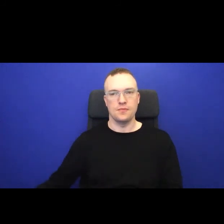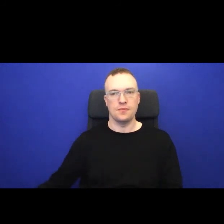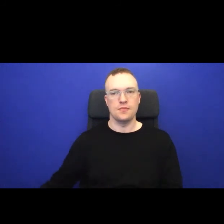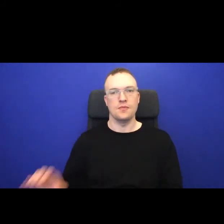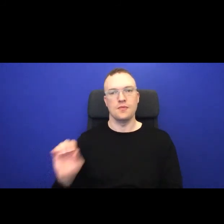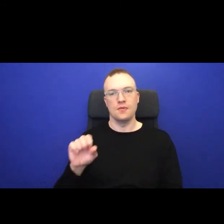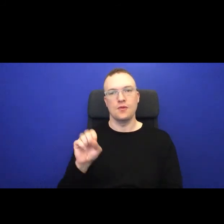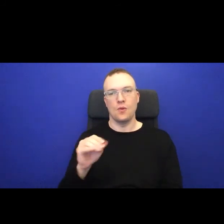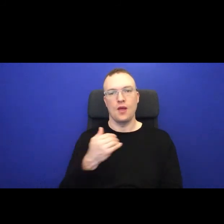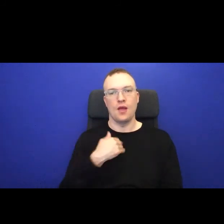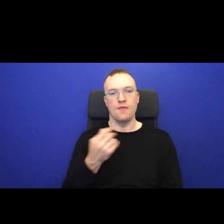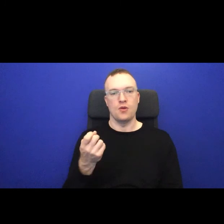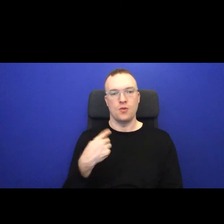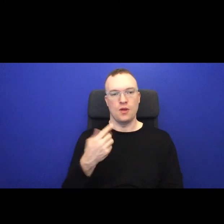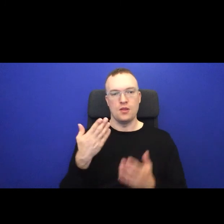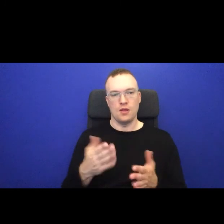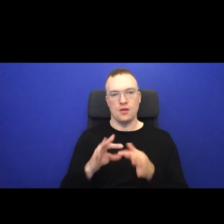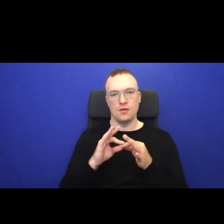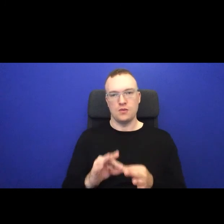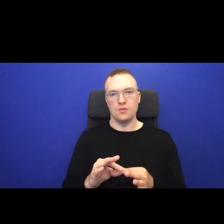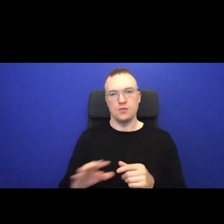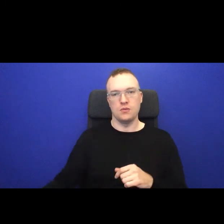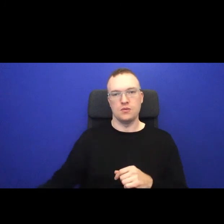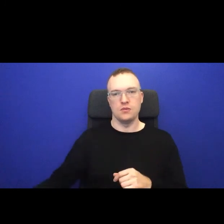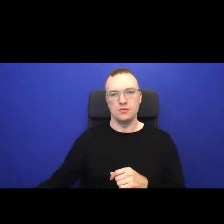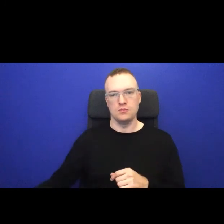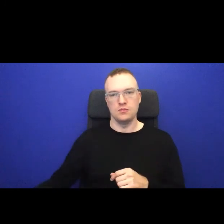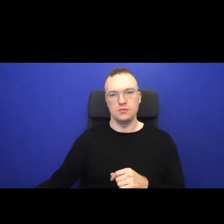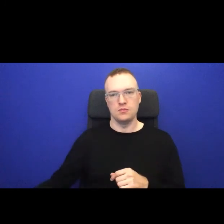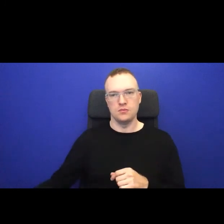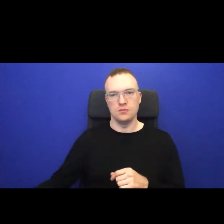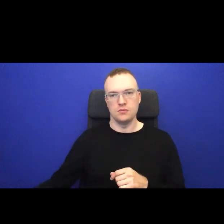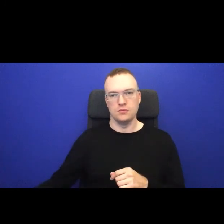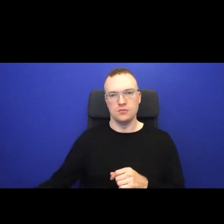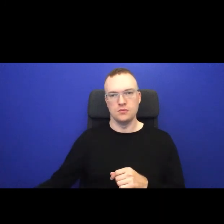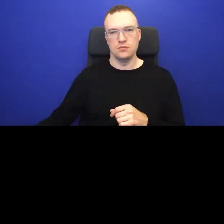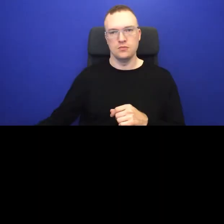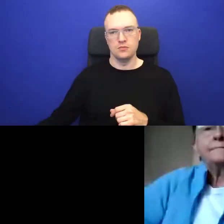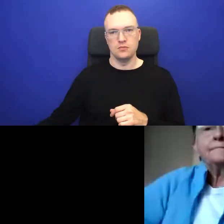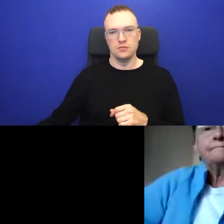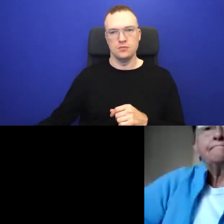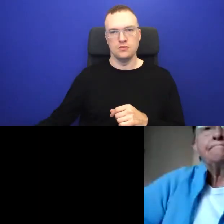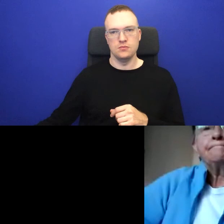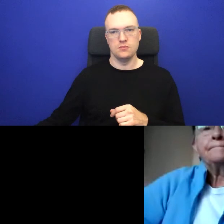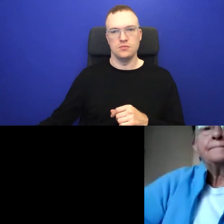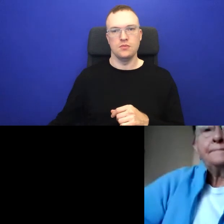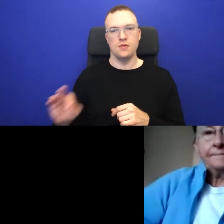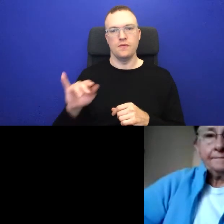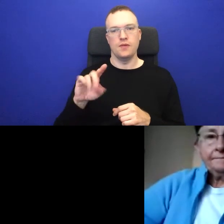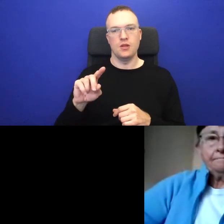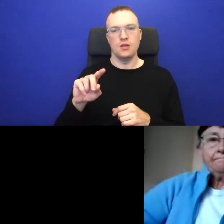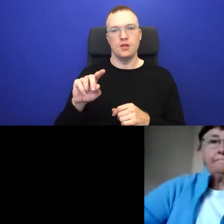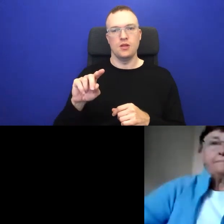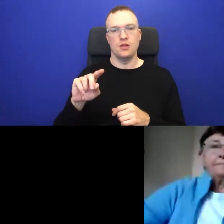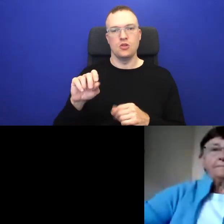So we have a question there about the field school for global health and disabilities, and that is indeed